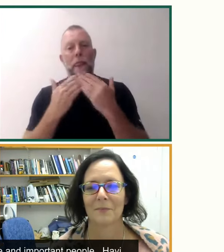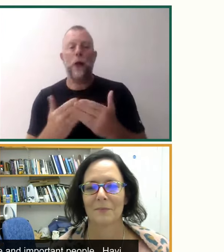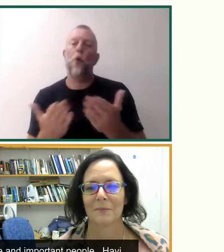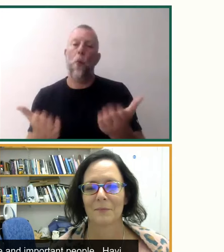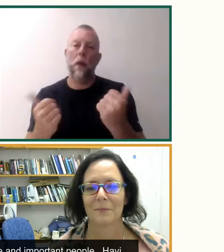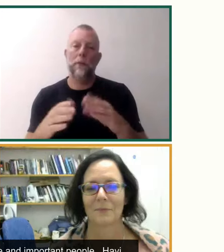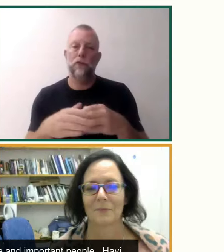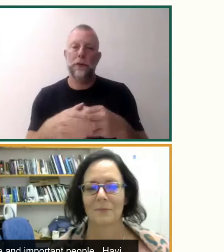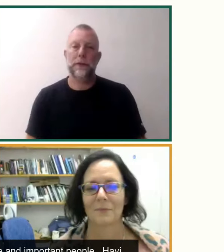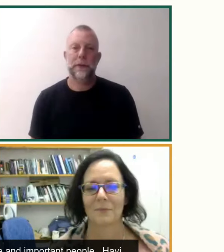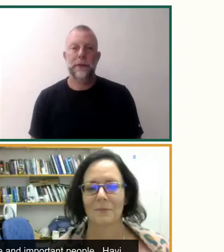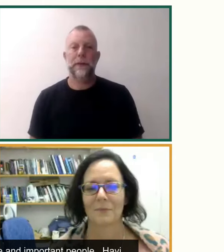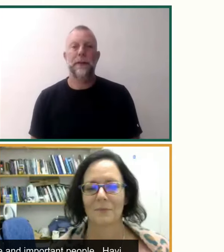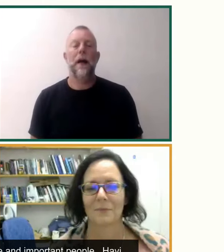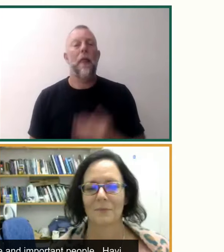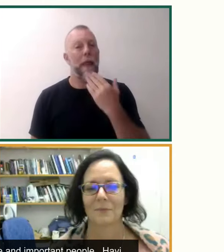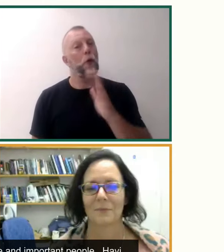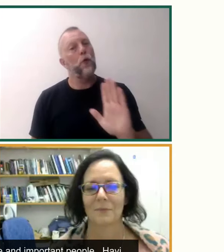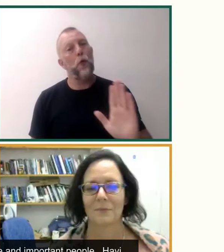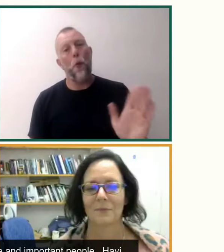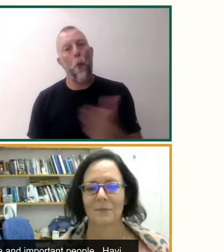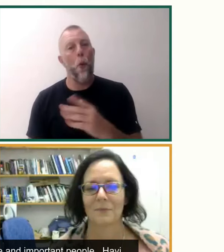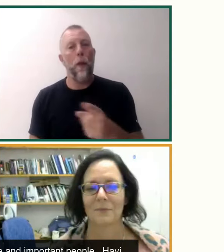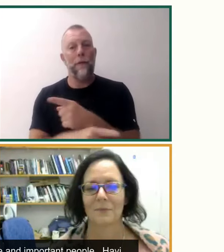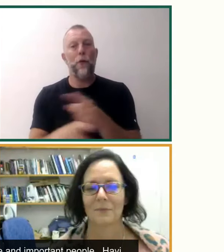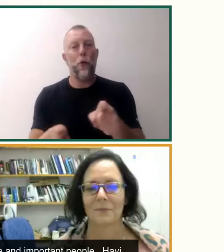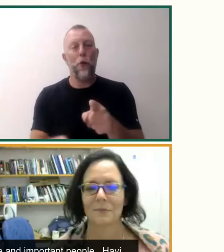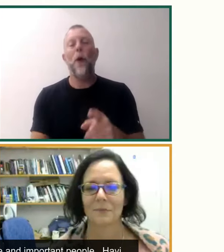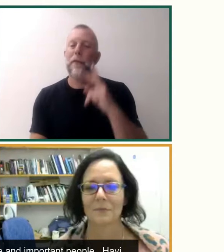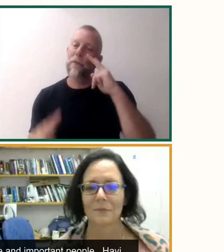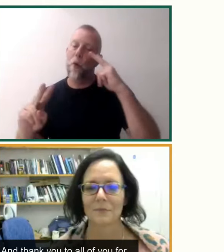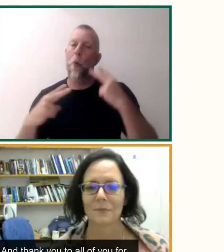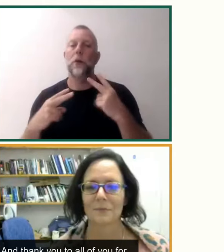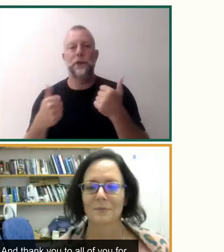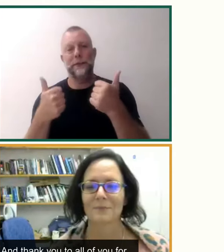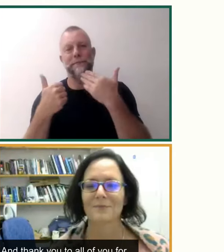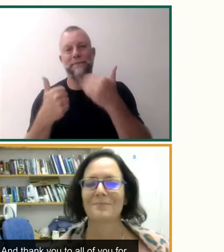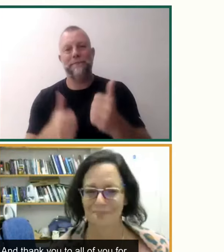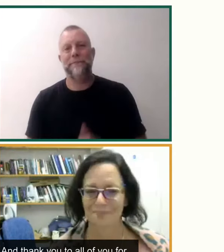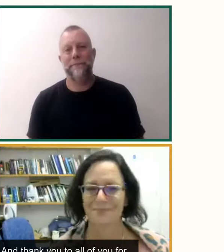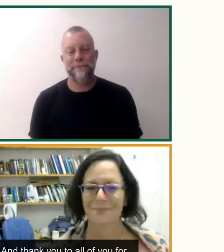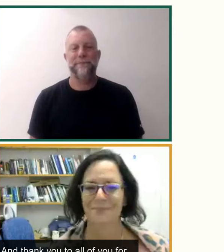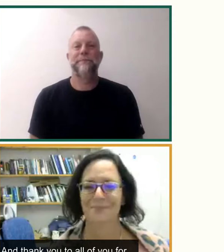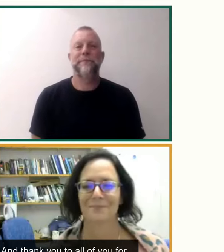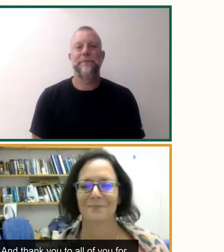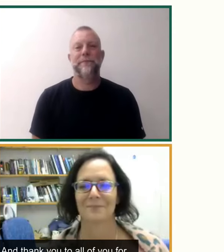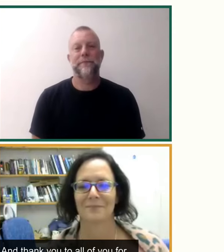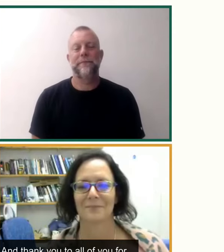welcome. And thank you to all of you for listening and engaging as you have. Good evening.